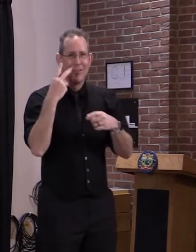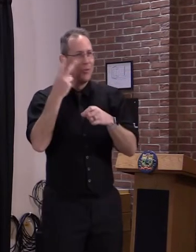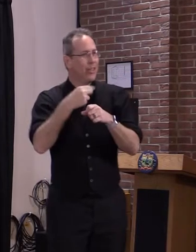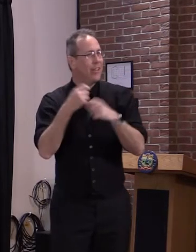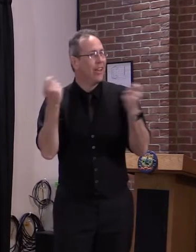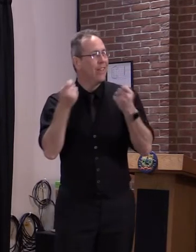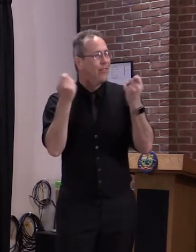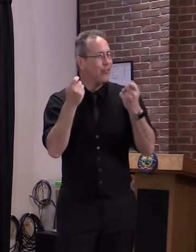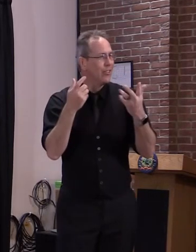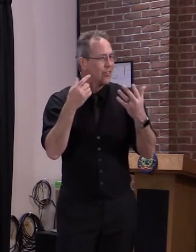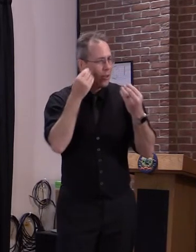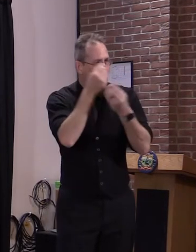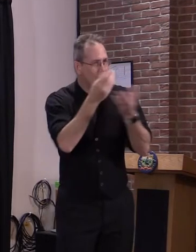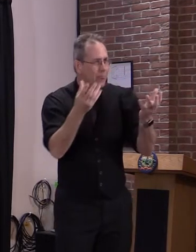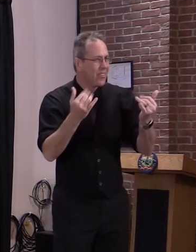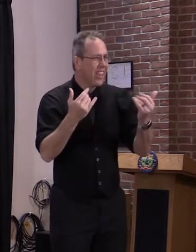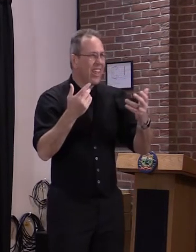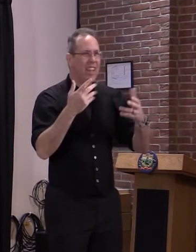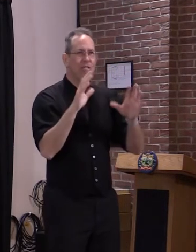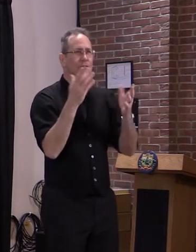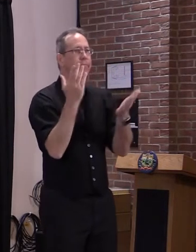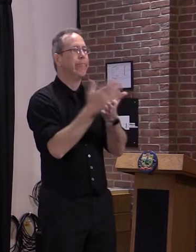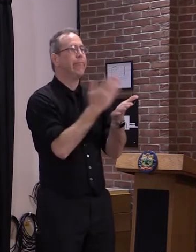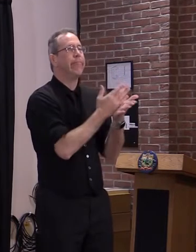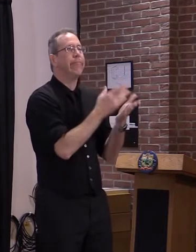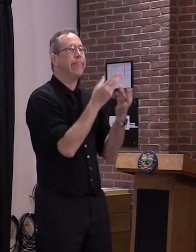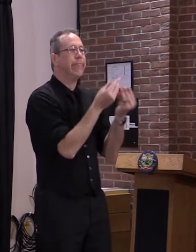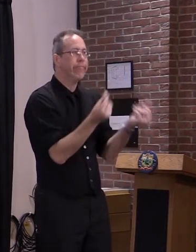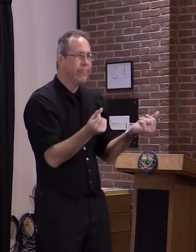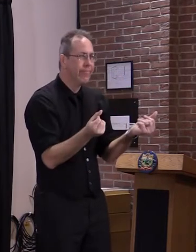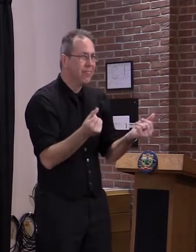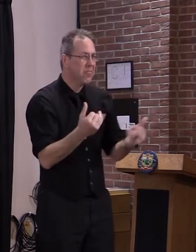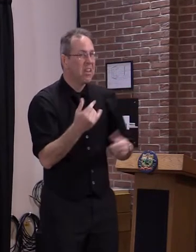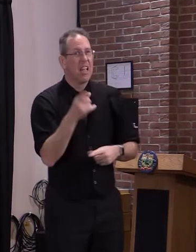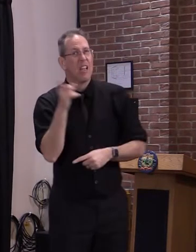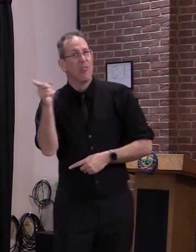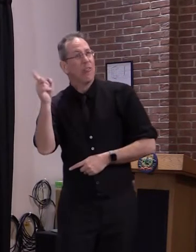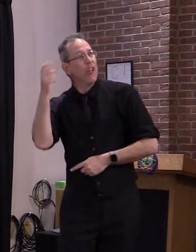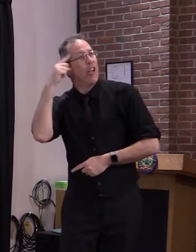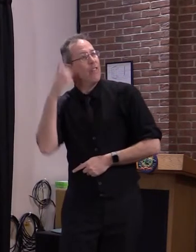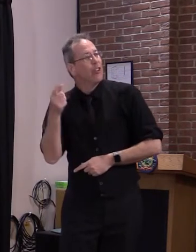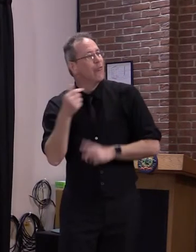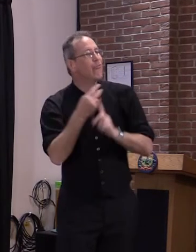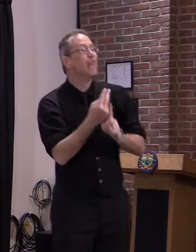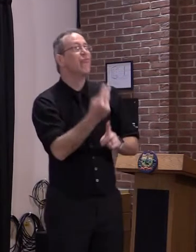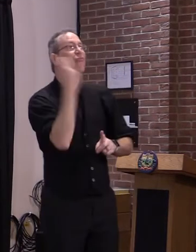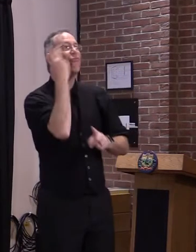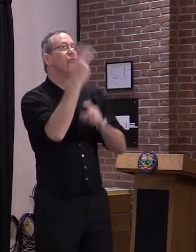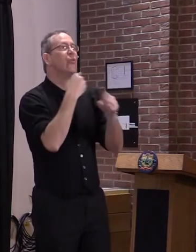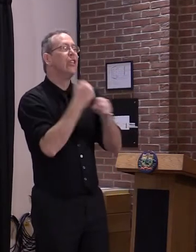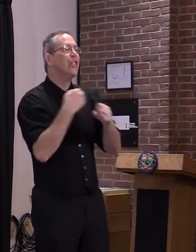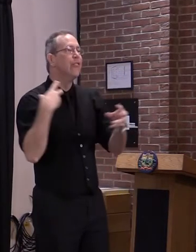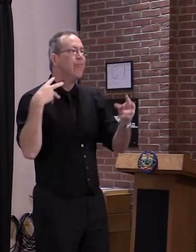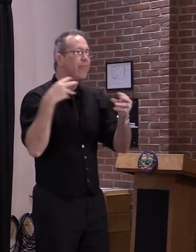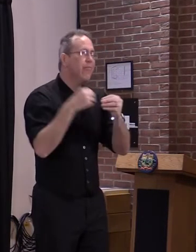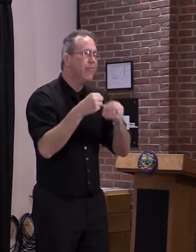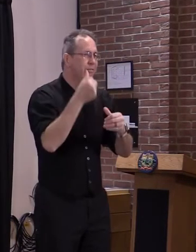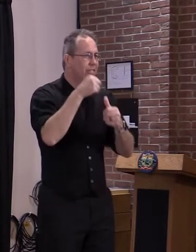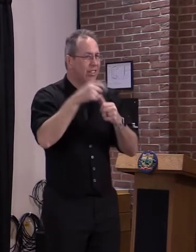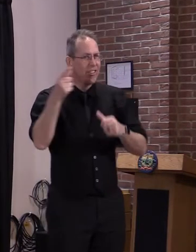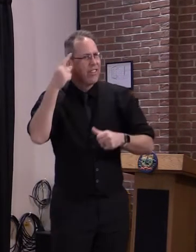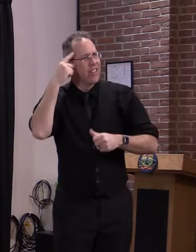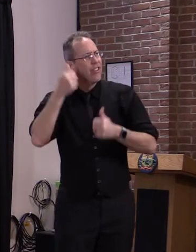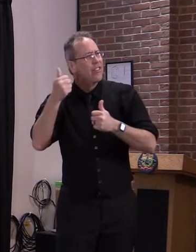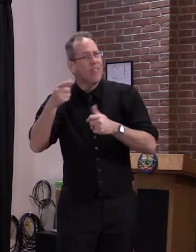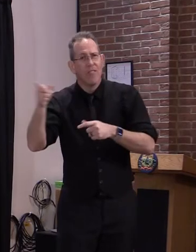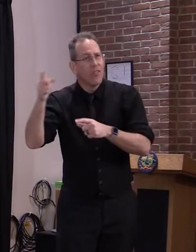would you ever have imagined that you as Vermonters and you as public officials would have had to have gone through what you have gone